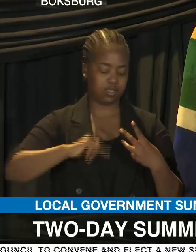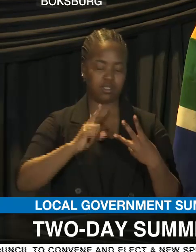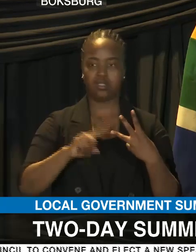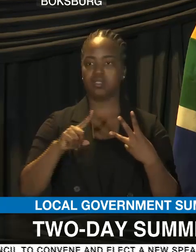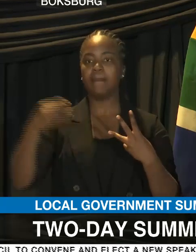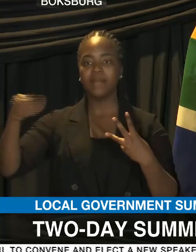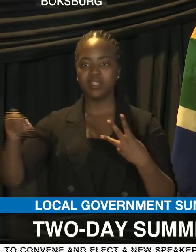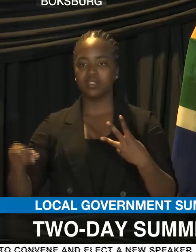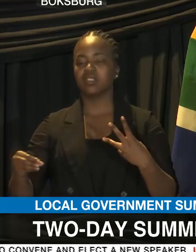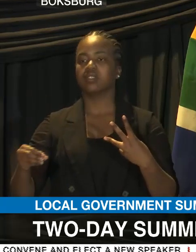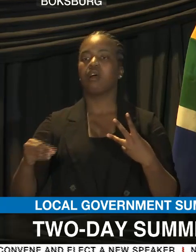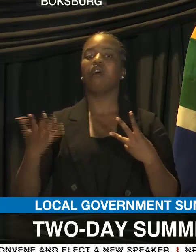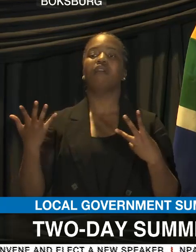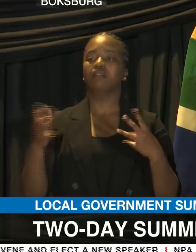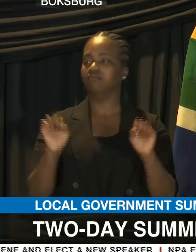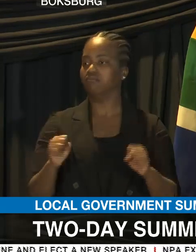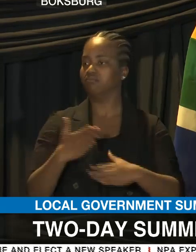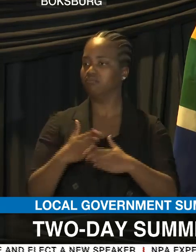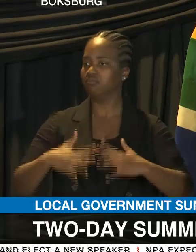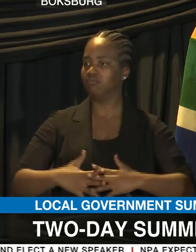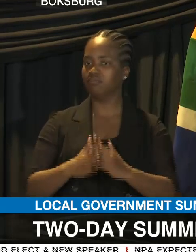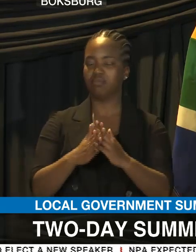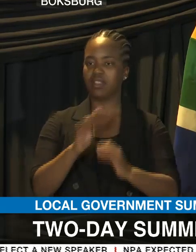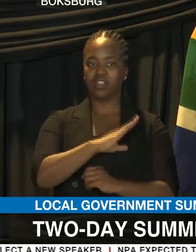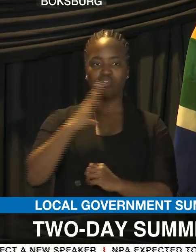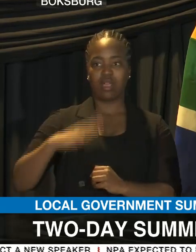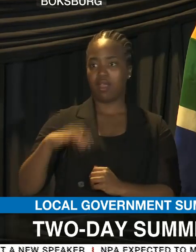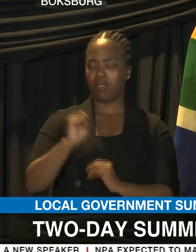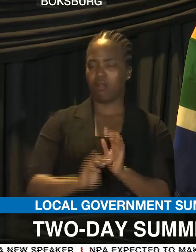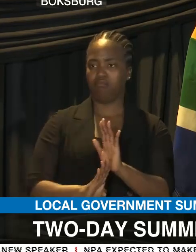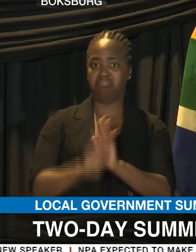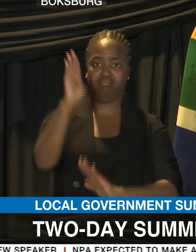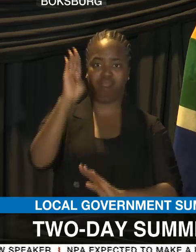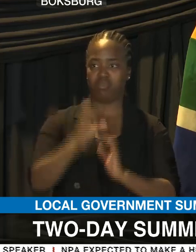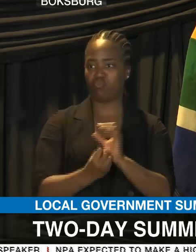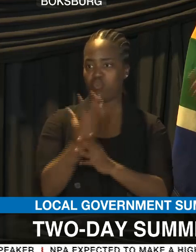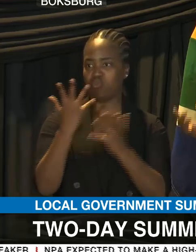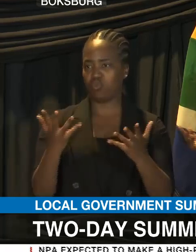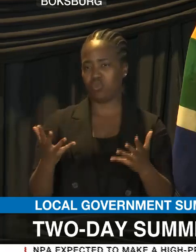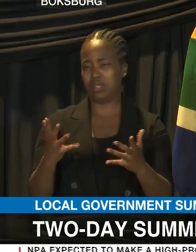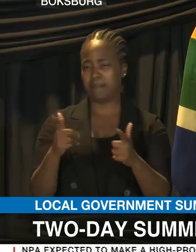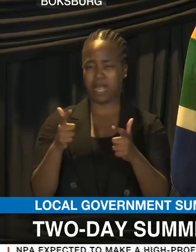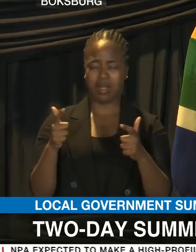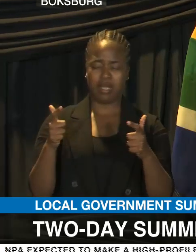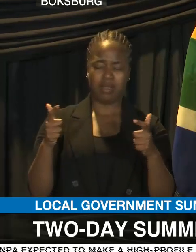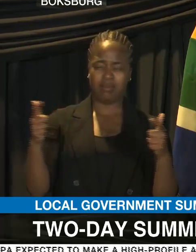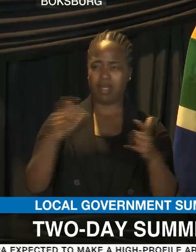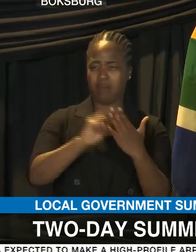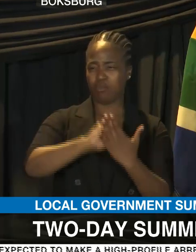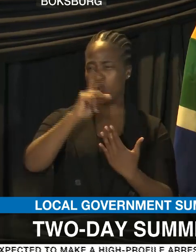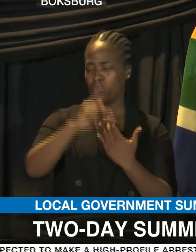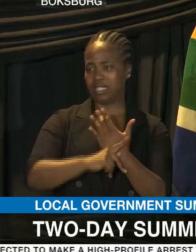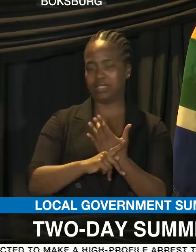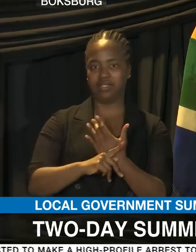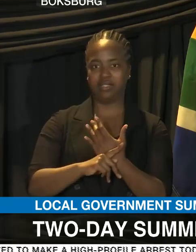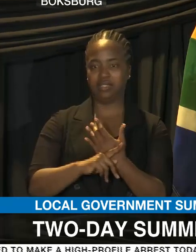and that way China was then able to engineer the growth. And of course they had the big mega projects that